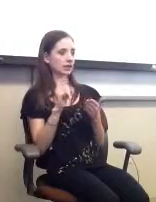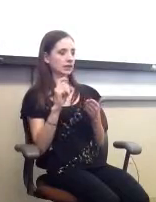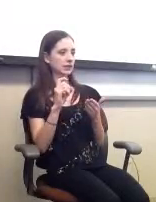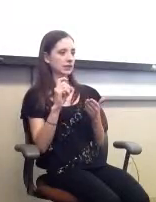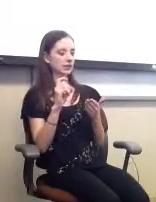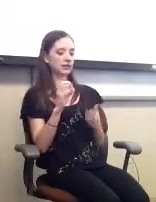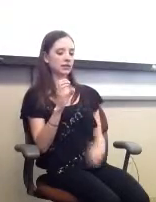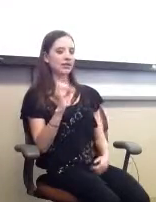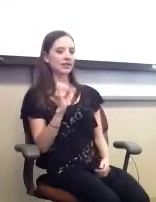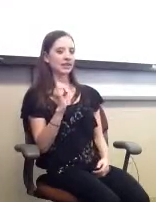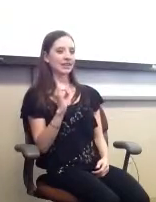out the entire form there.